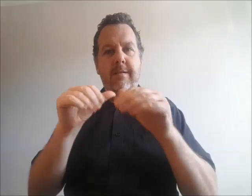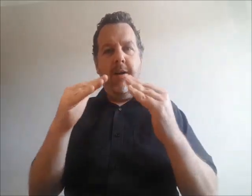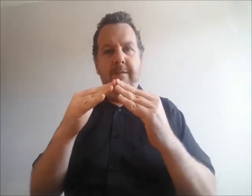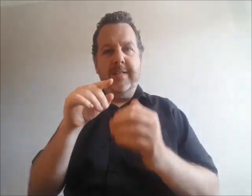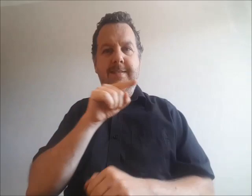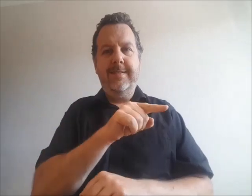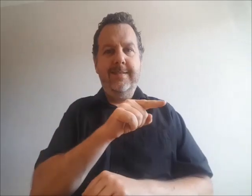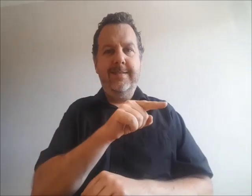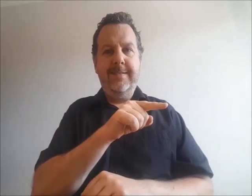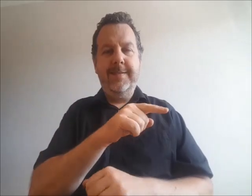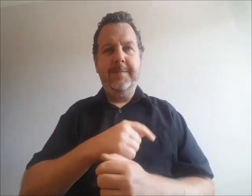Tralee.